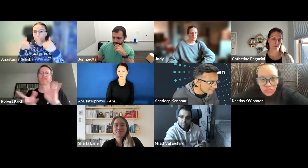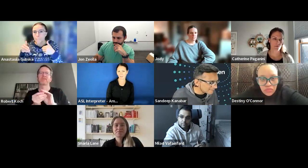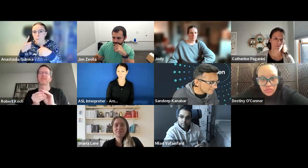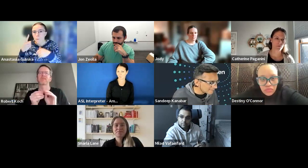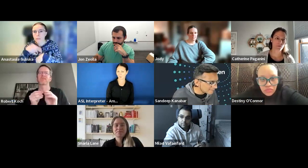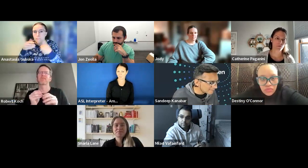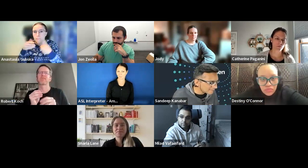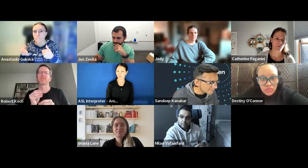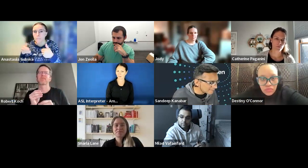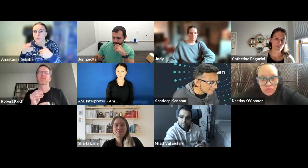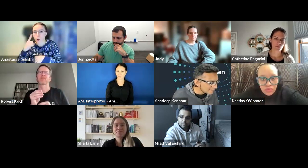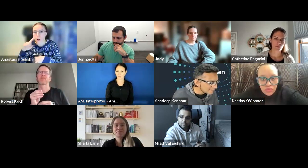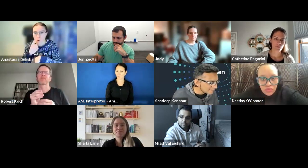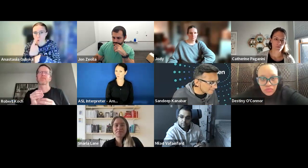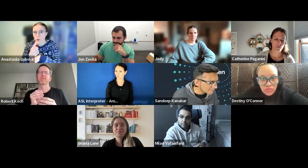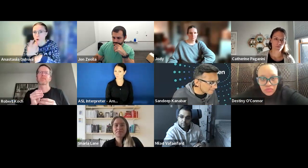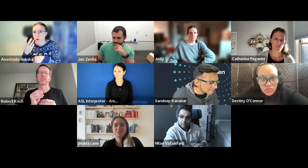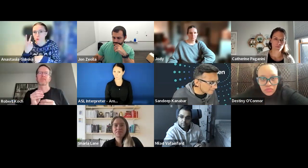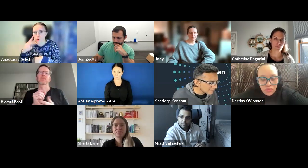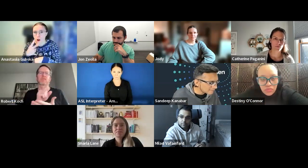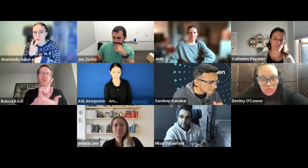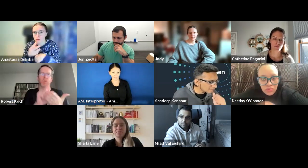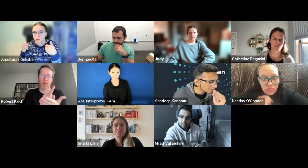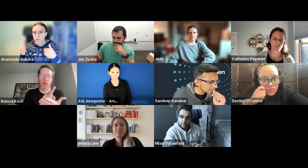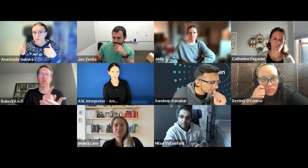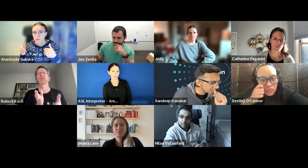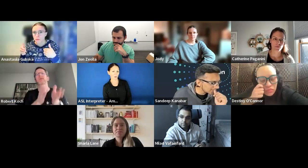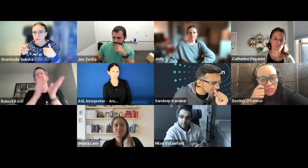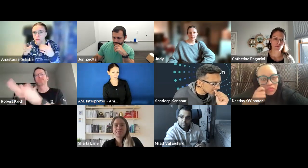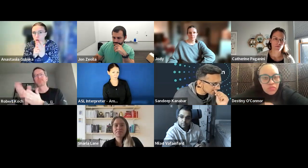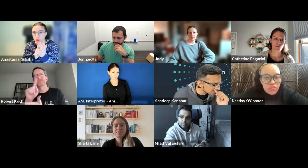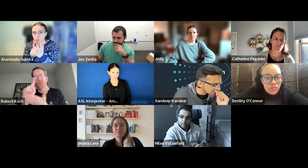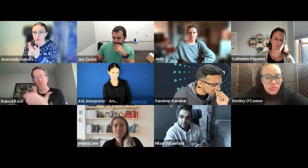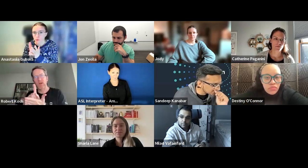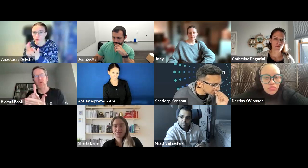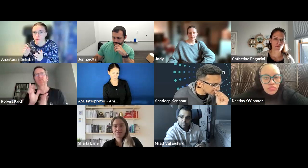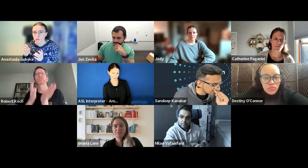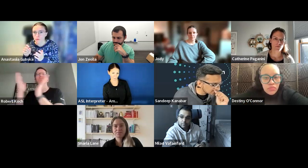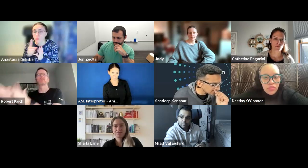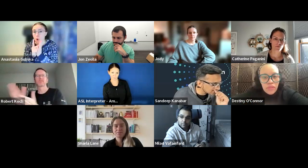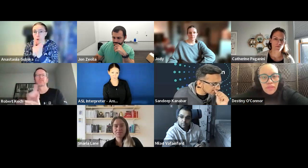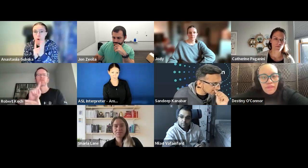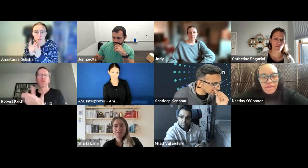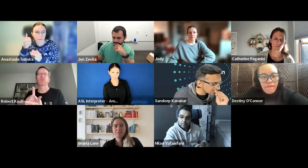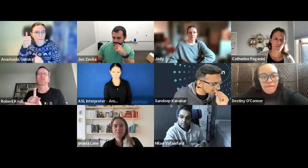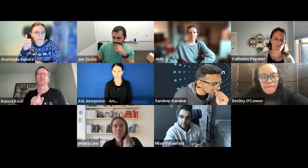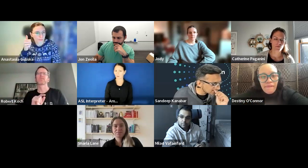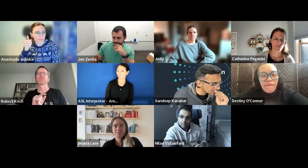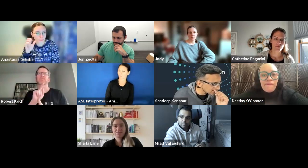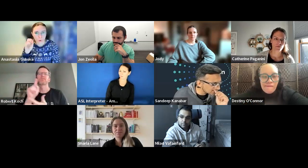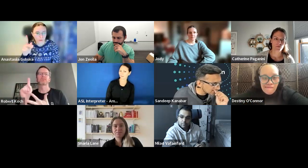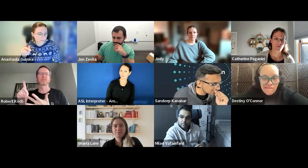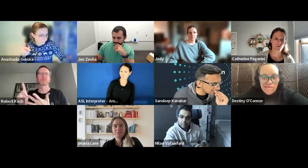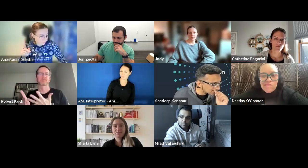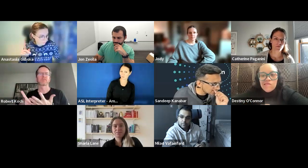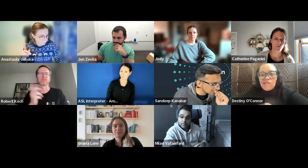answering, I think there's probably going to need to be a total of four or five. Okay, would you like them to be 1 hour or 2 hours? I'm